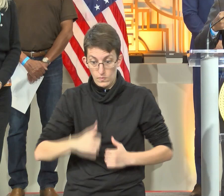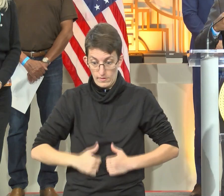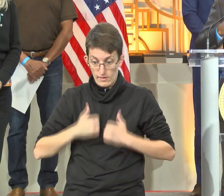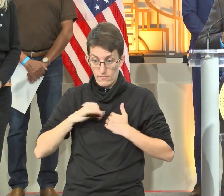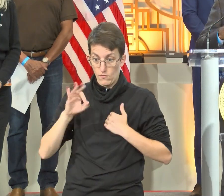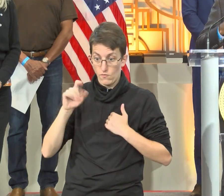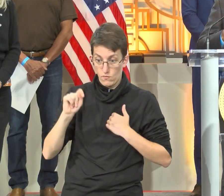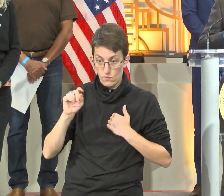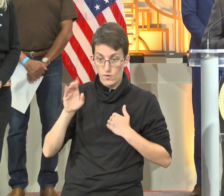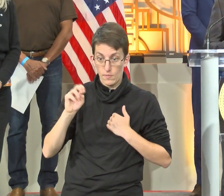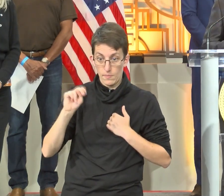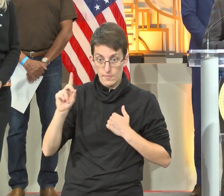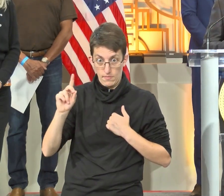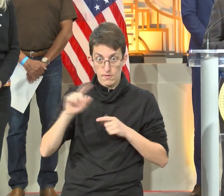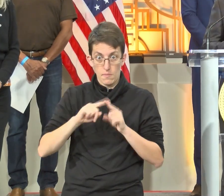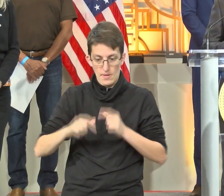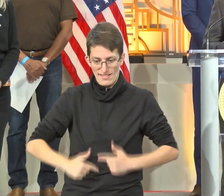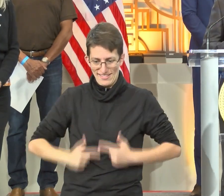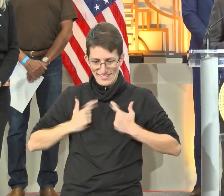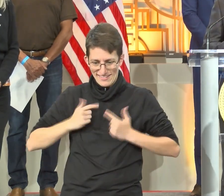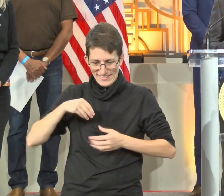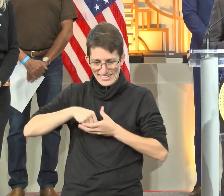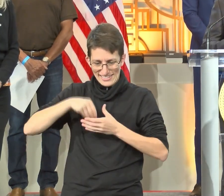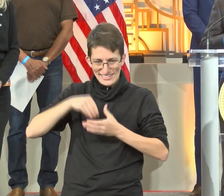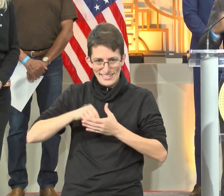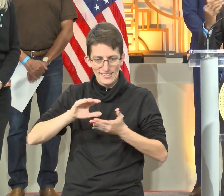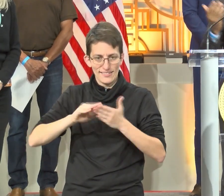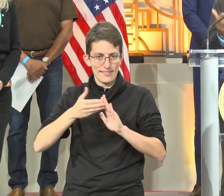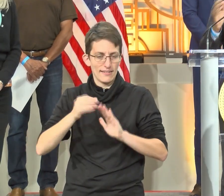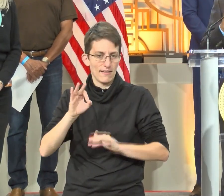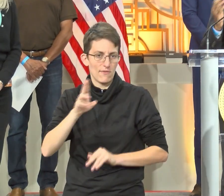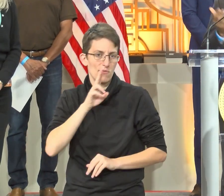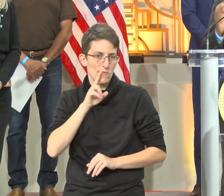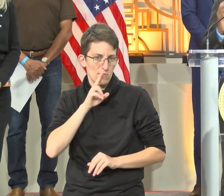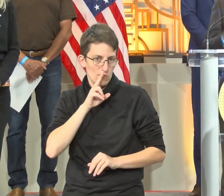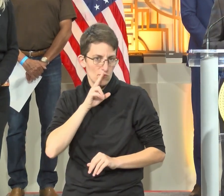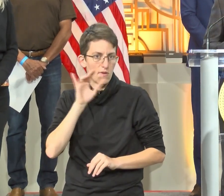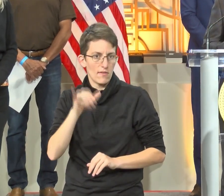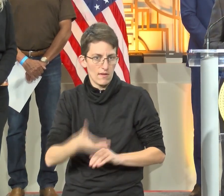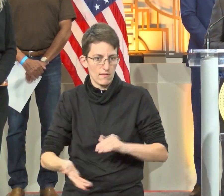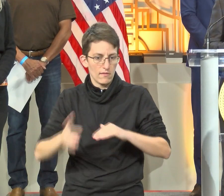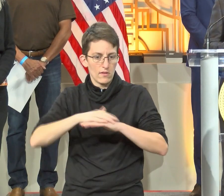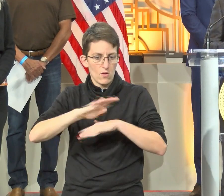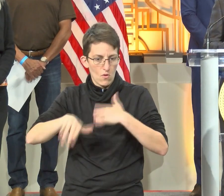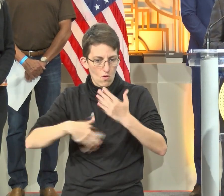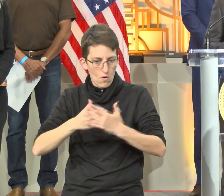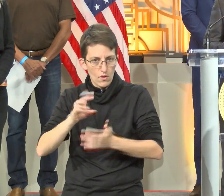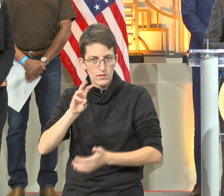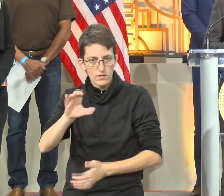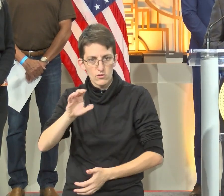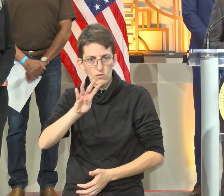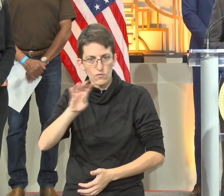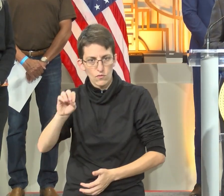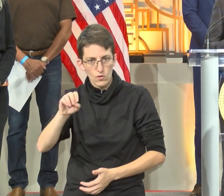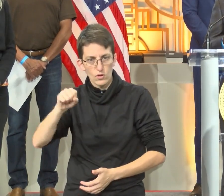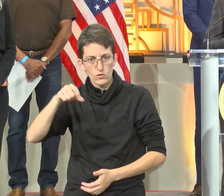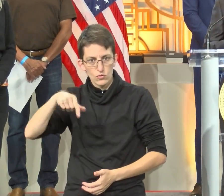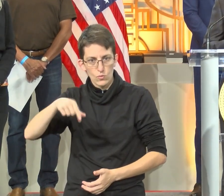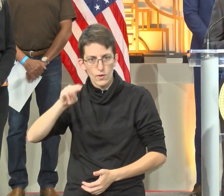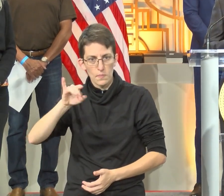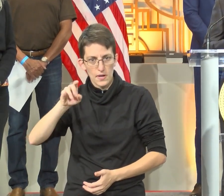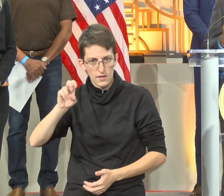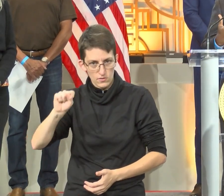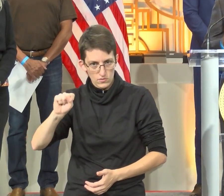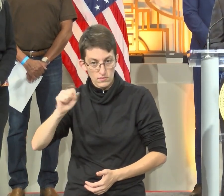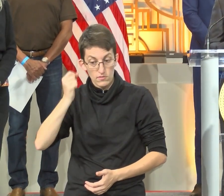Bend, but they live inside the city of Houston, this program covers the entire 640 square miles. But between the